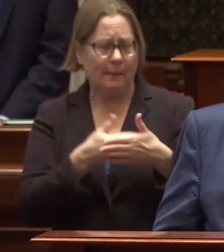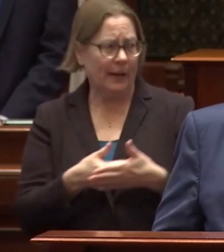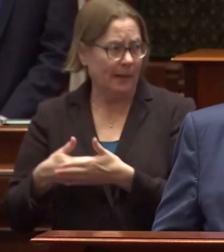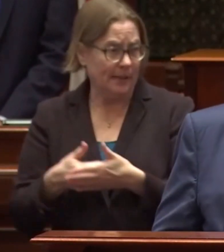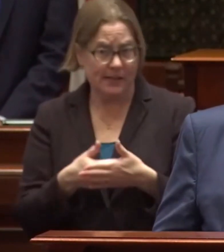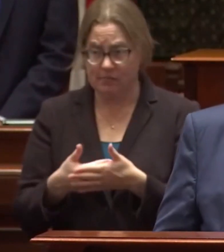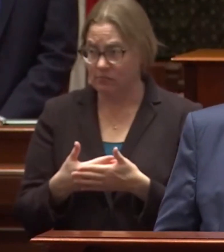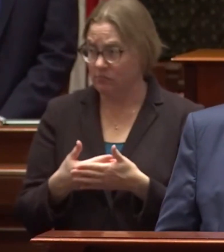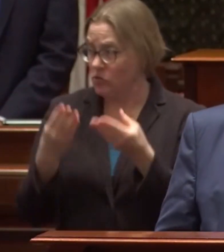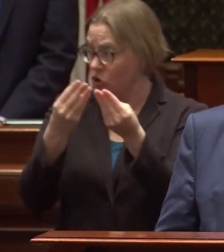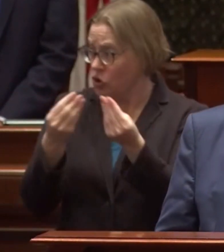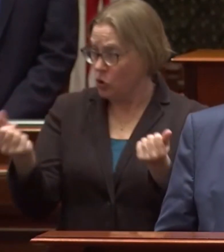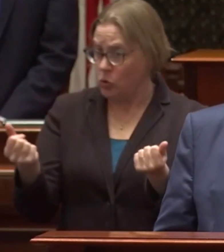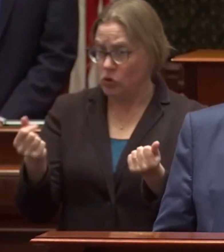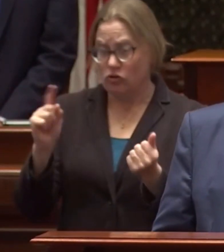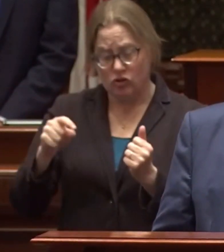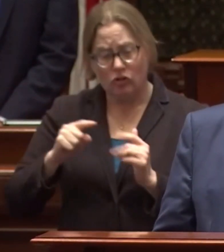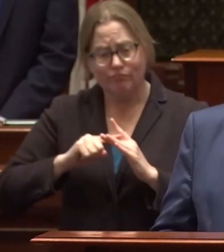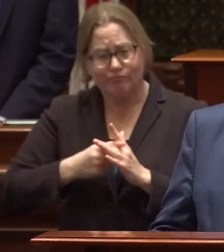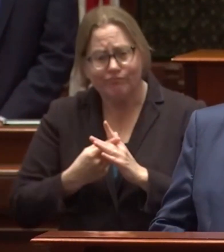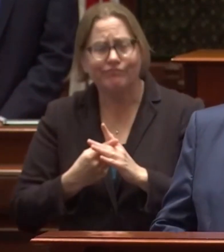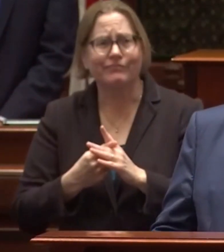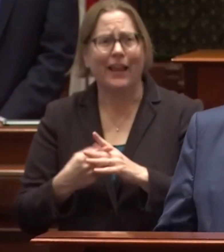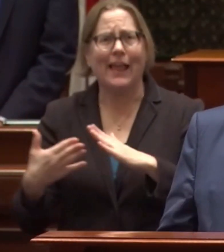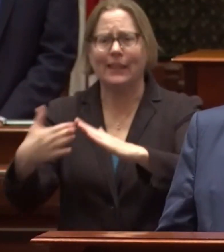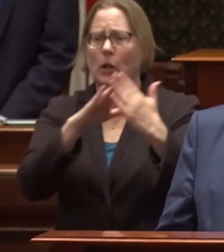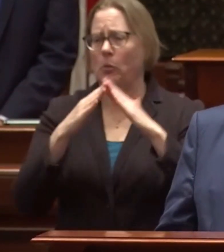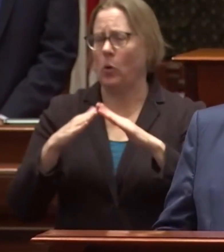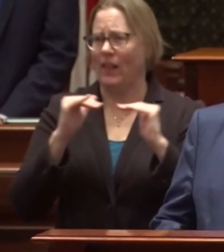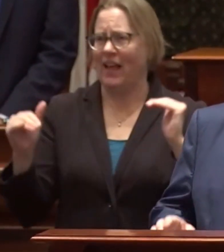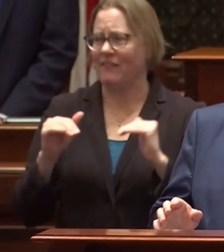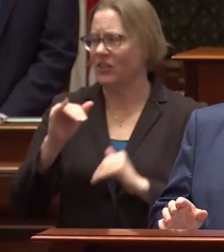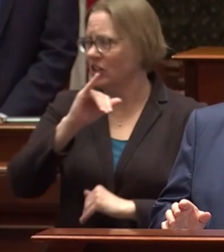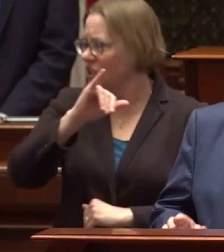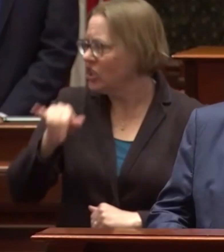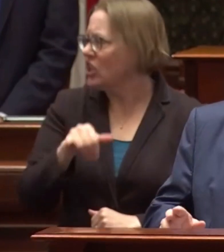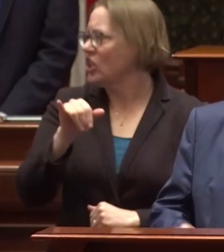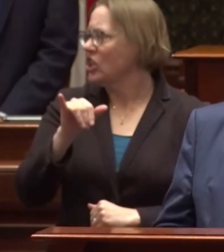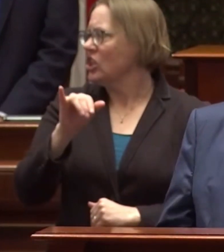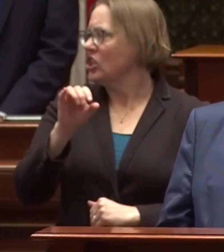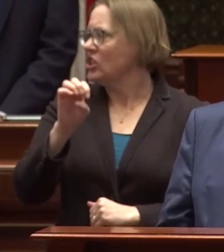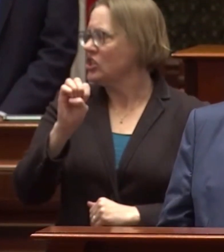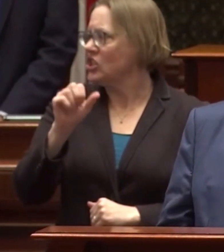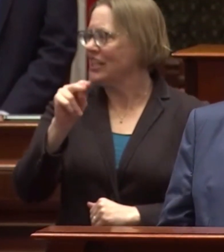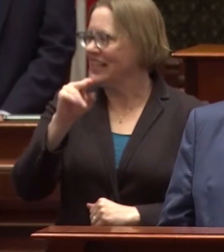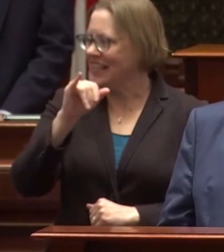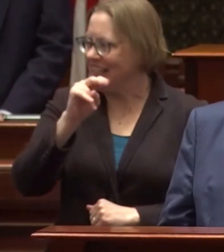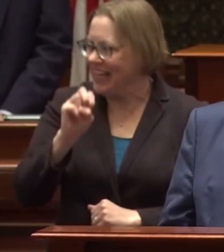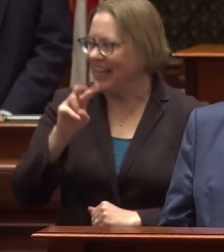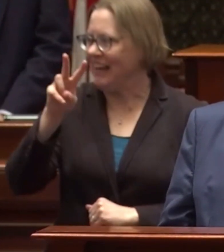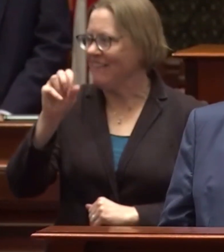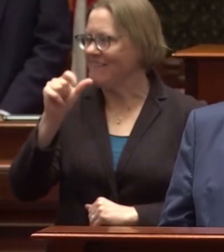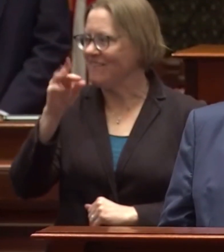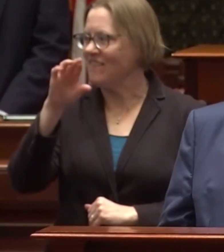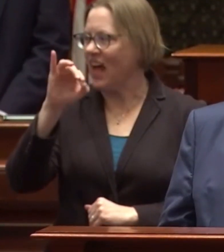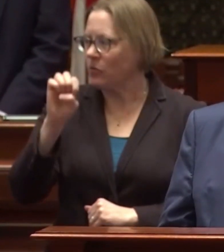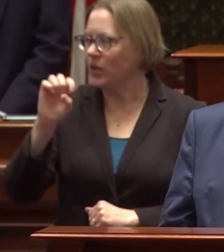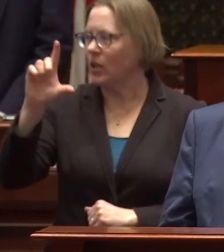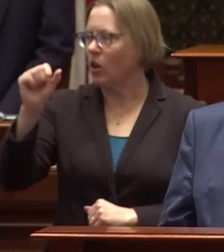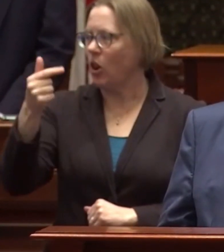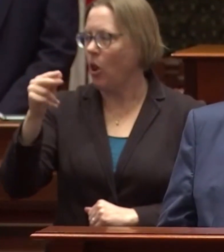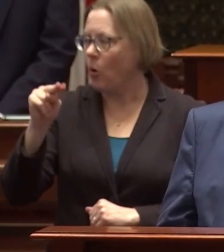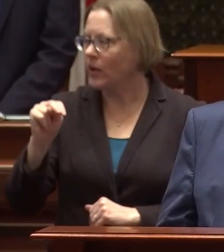does, at the community level. Janine Valerie Logan is a certified nurse midwife at the Birth